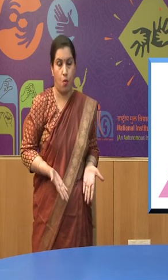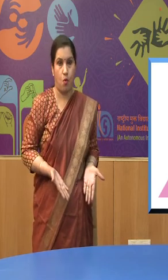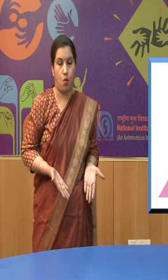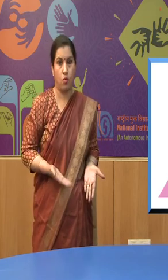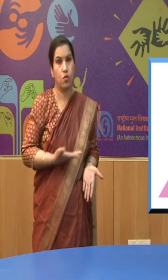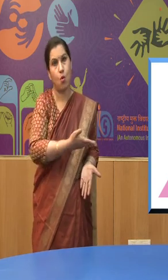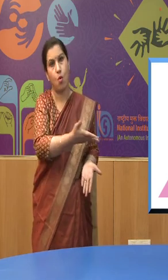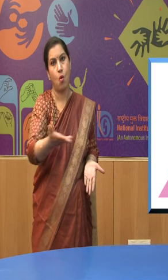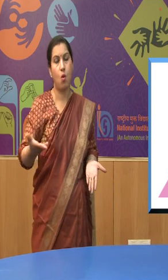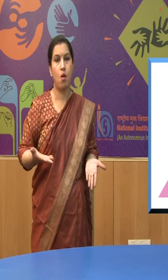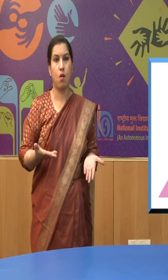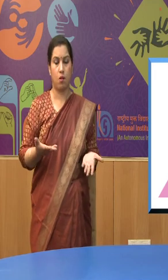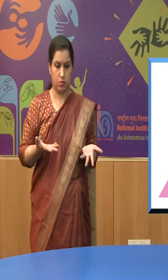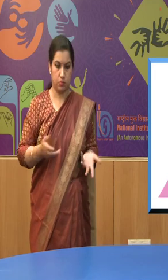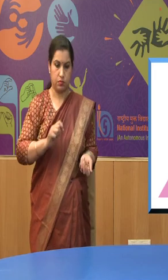the basis of caste.